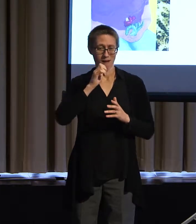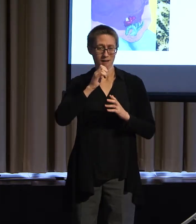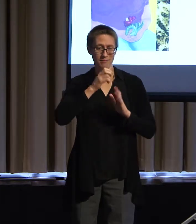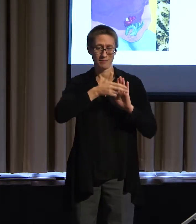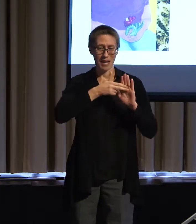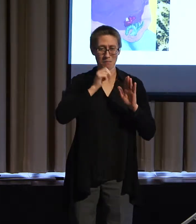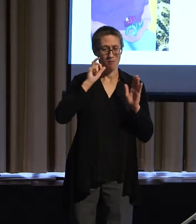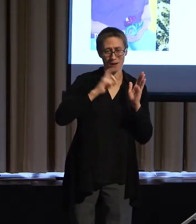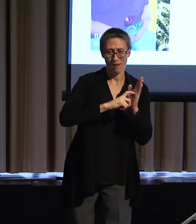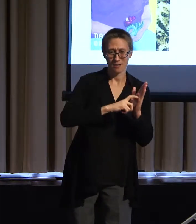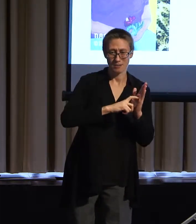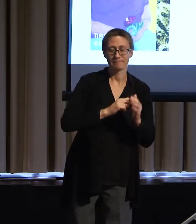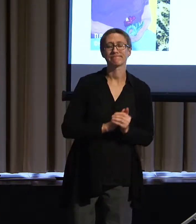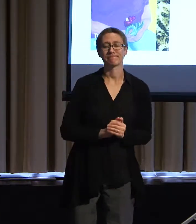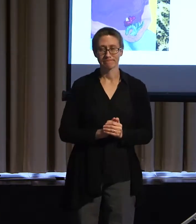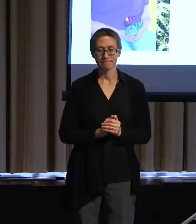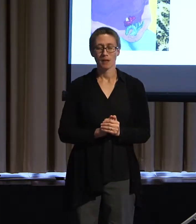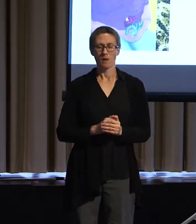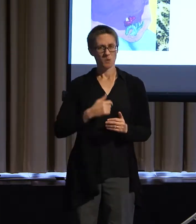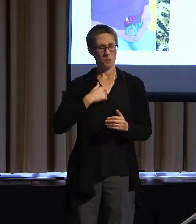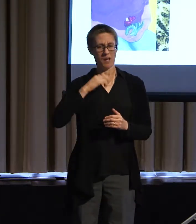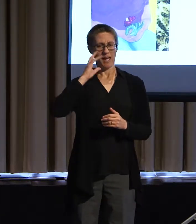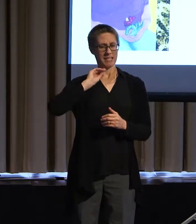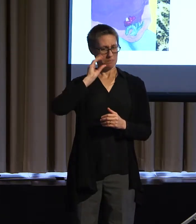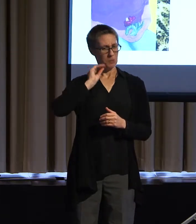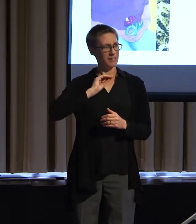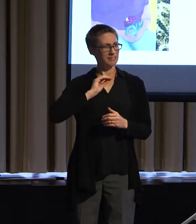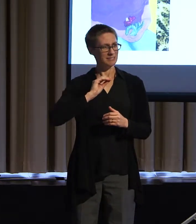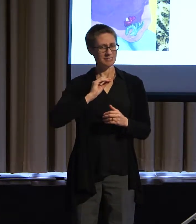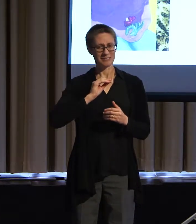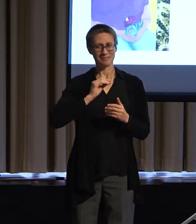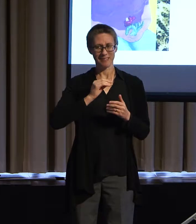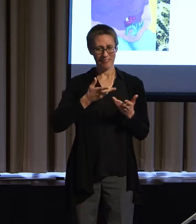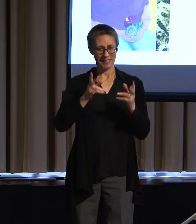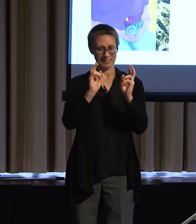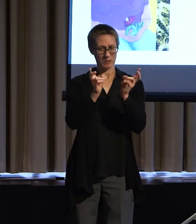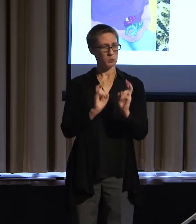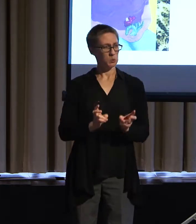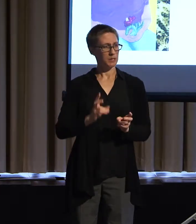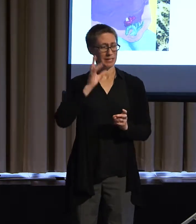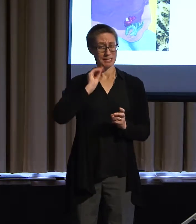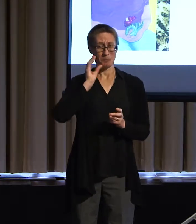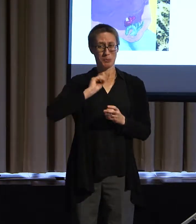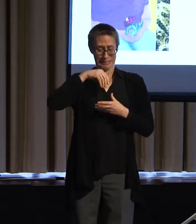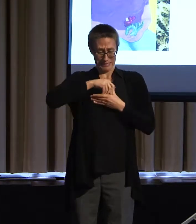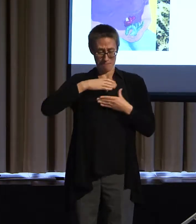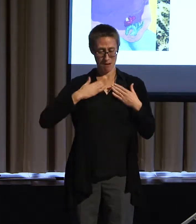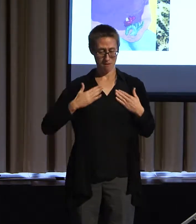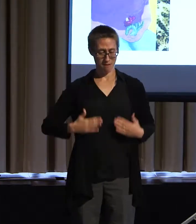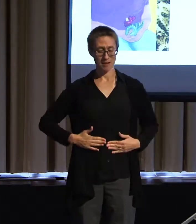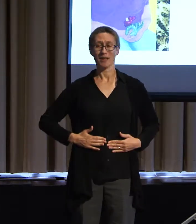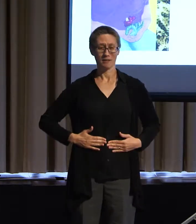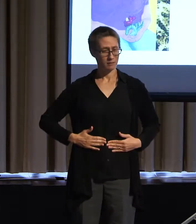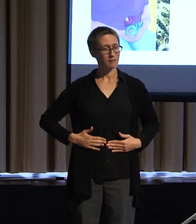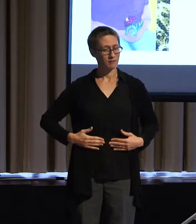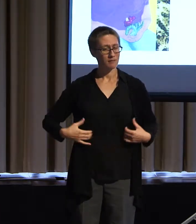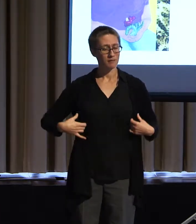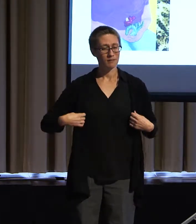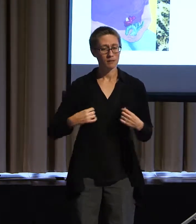I experienced these issues acutely in my body. As often as the only disabled person of color